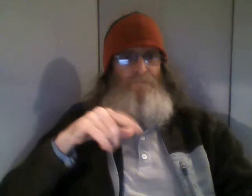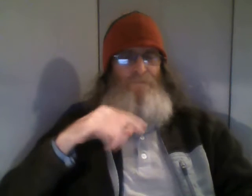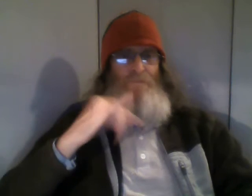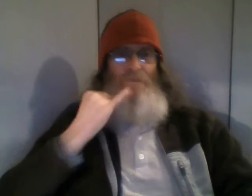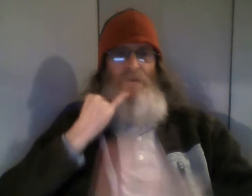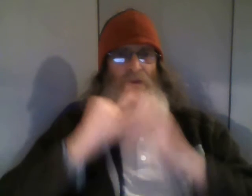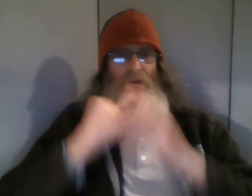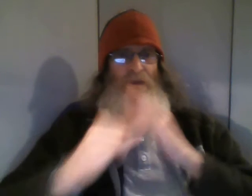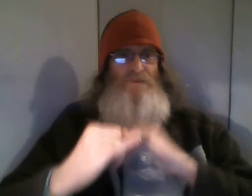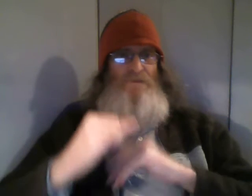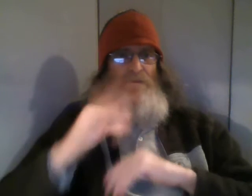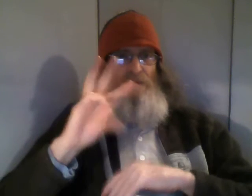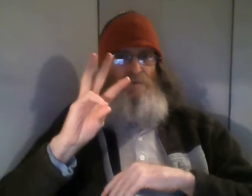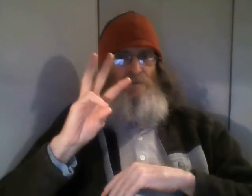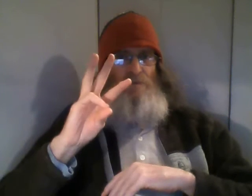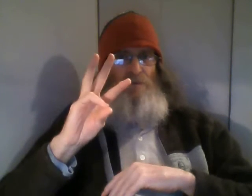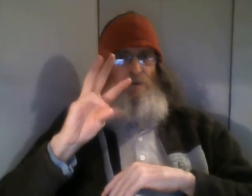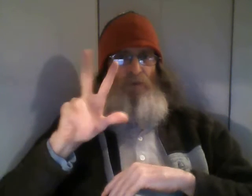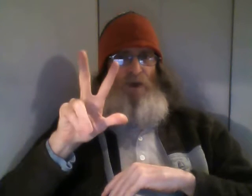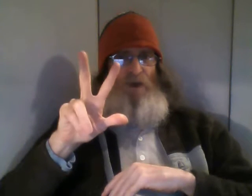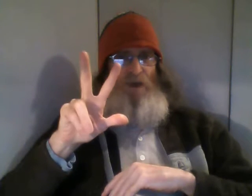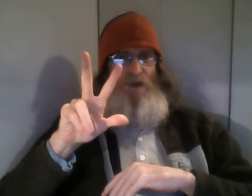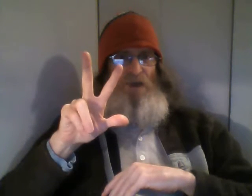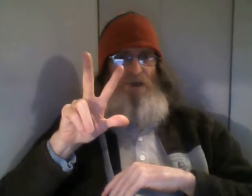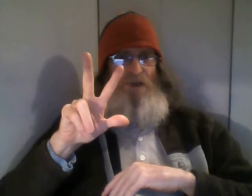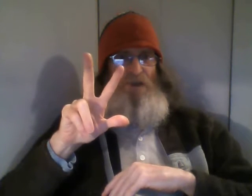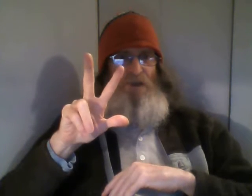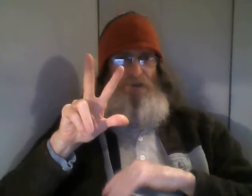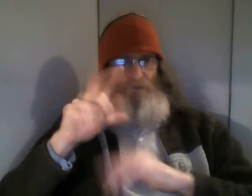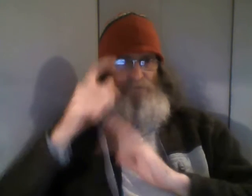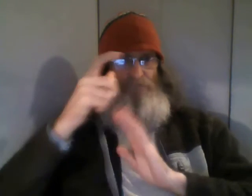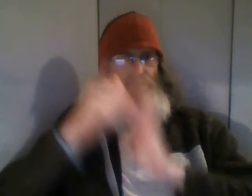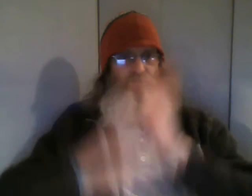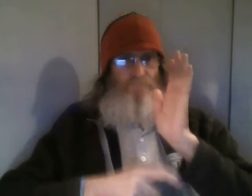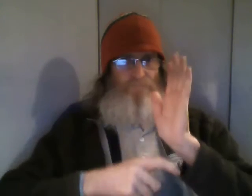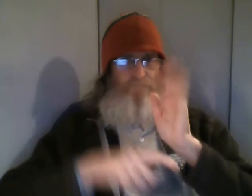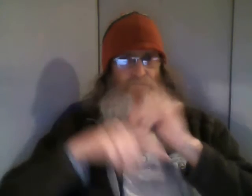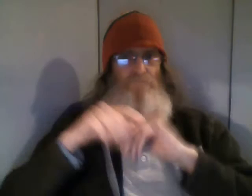Guilt-free zone. Saturday night on APTN.